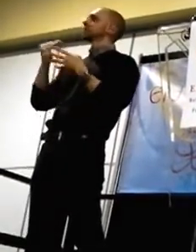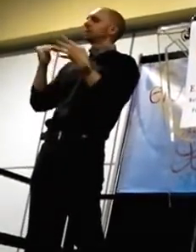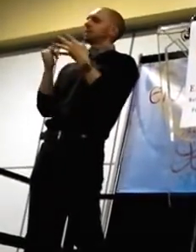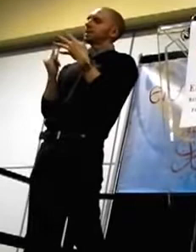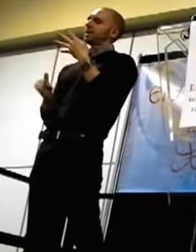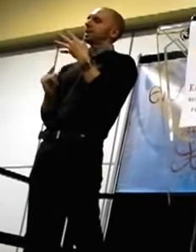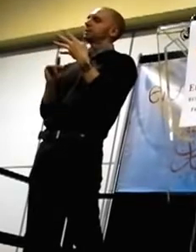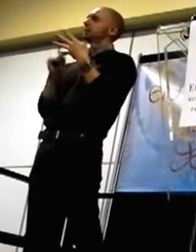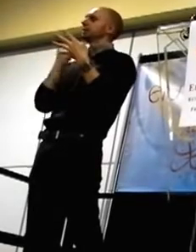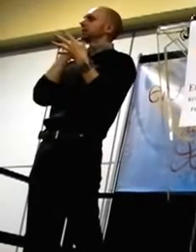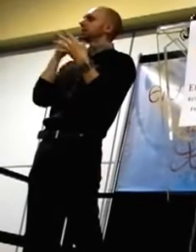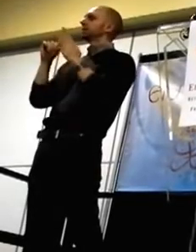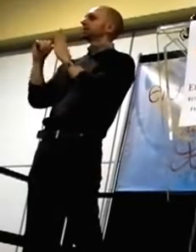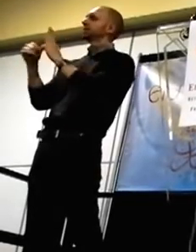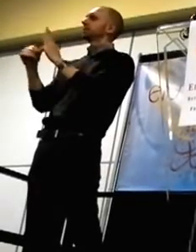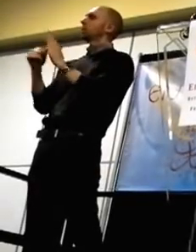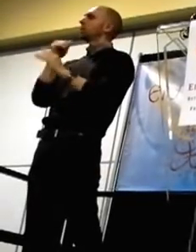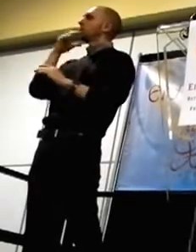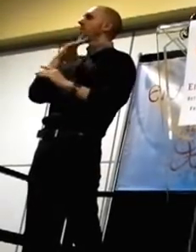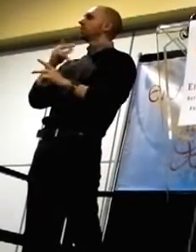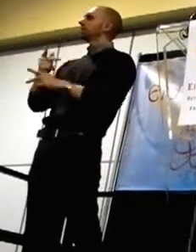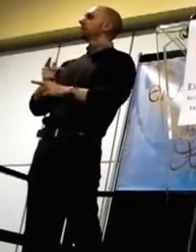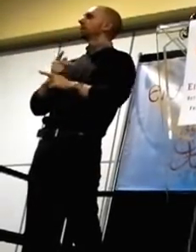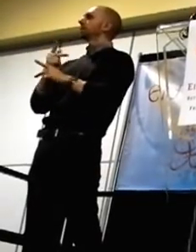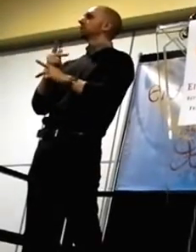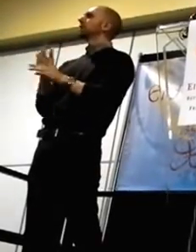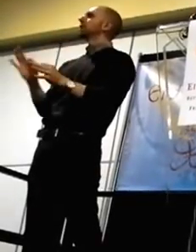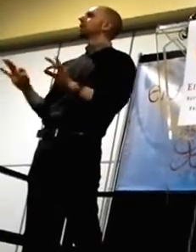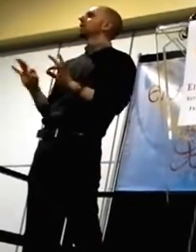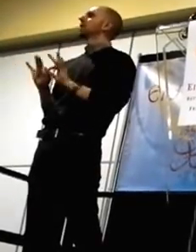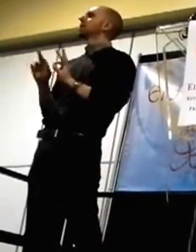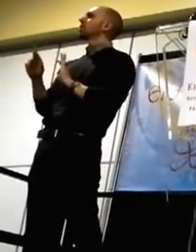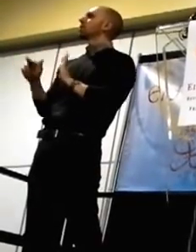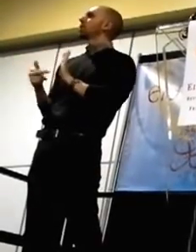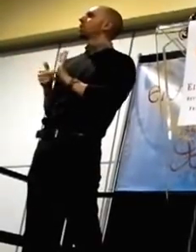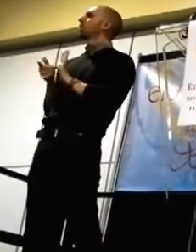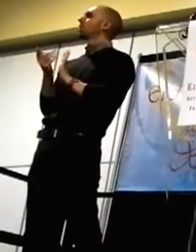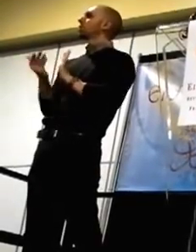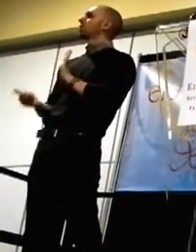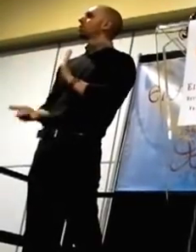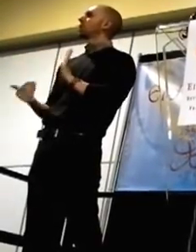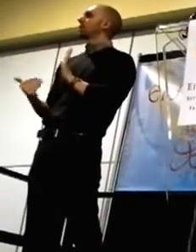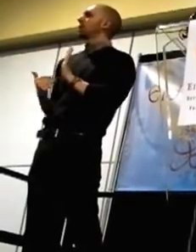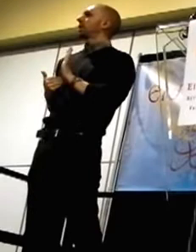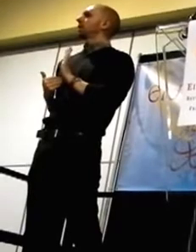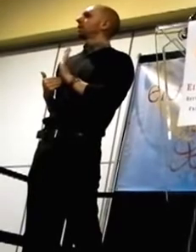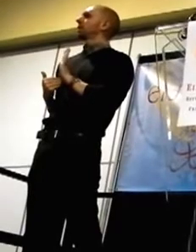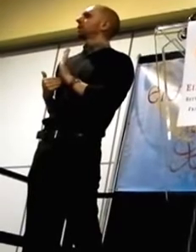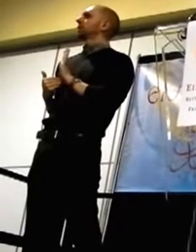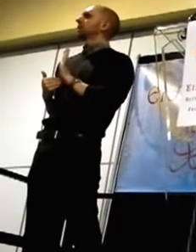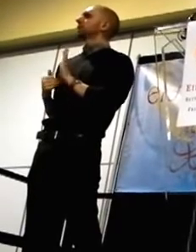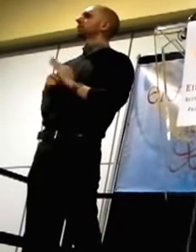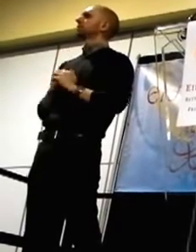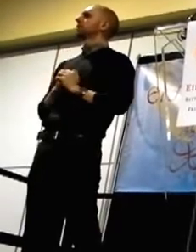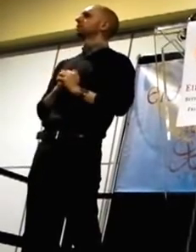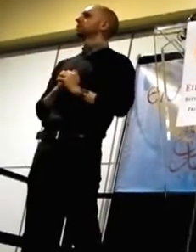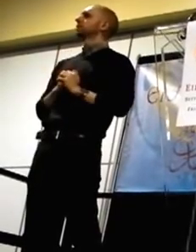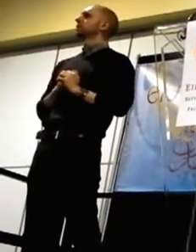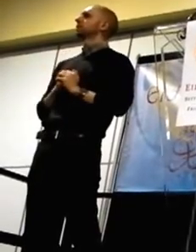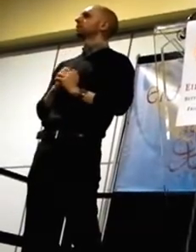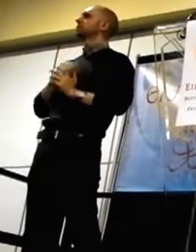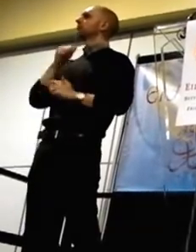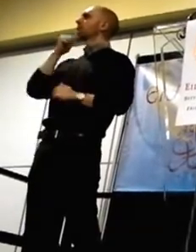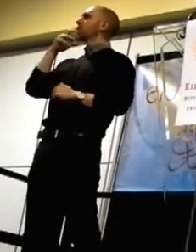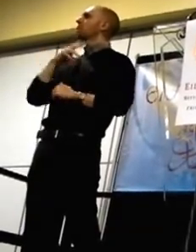he specifically pointed out women because of their important role. And hunna awanun lakum, women are